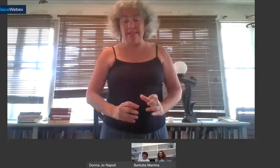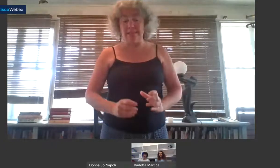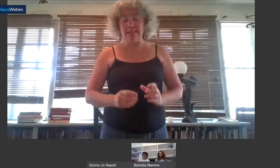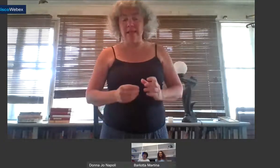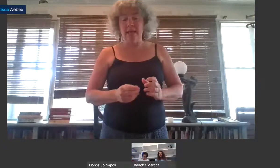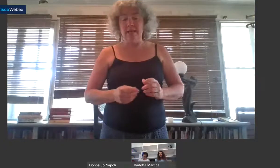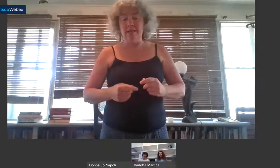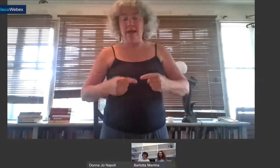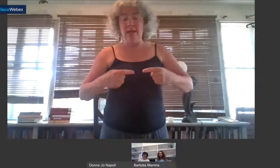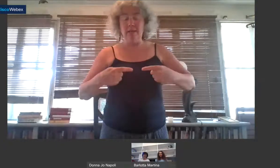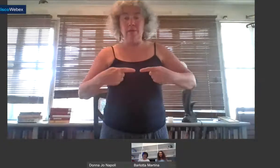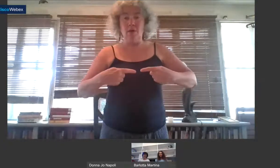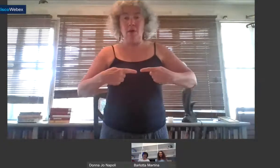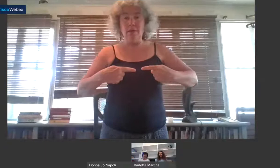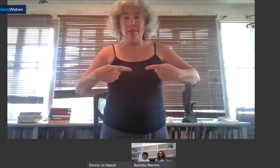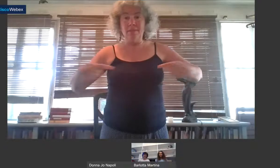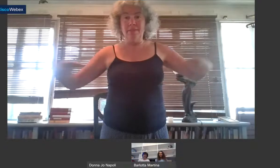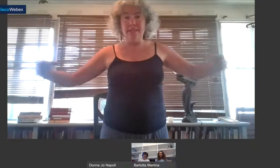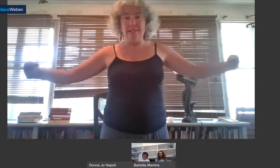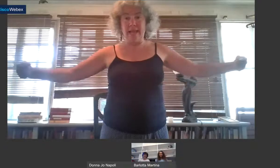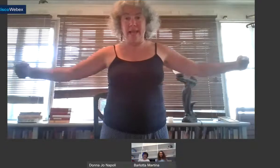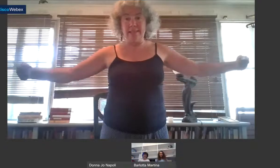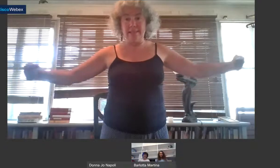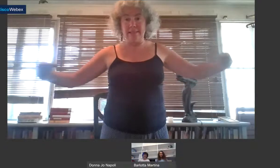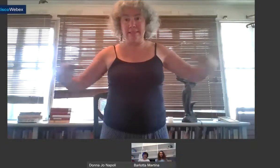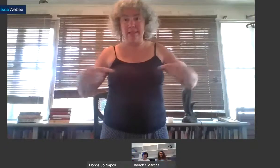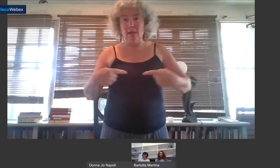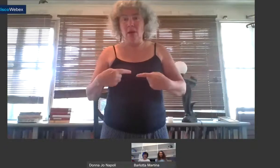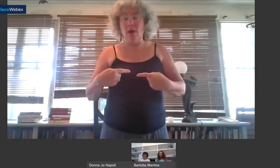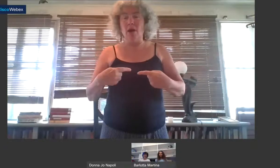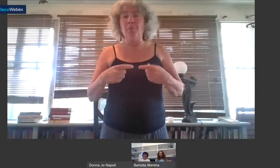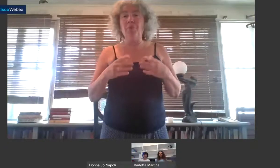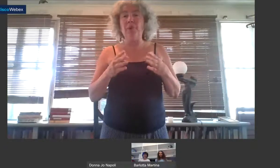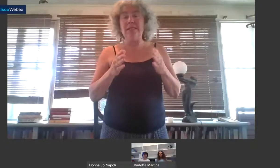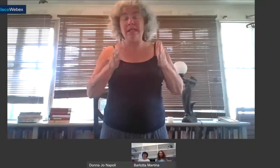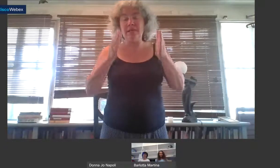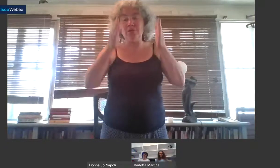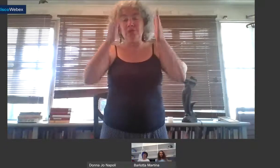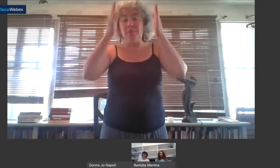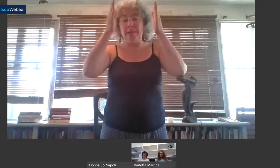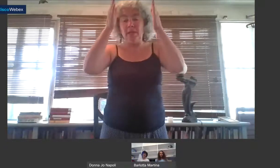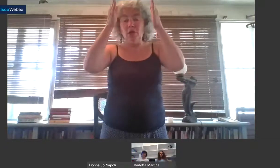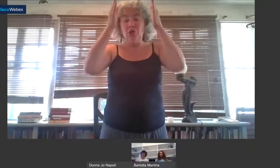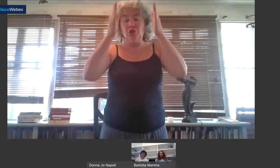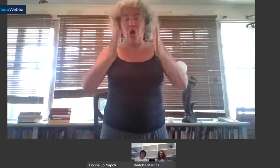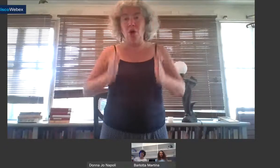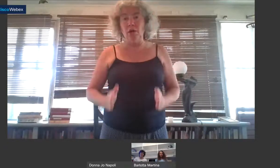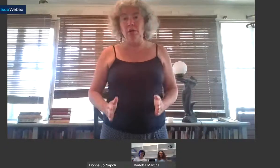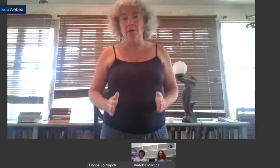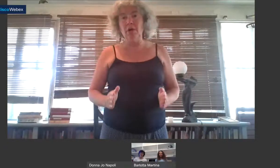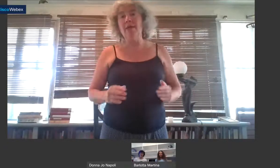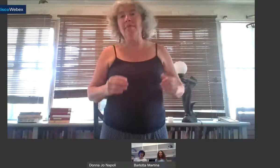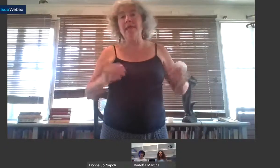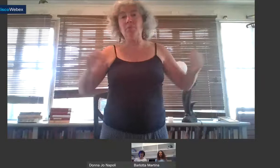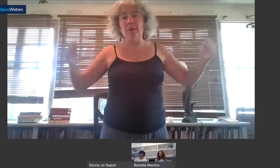axis, not along this axis. We tend to be taller than we